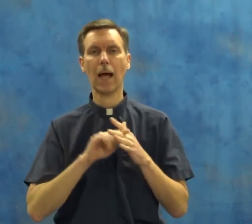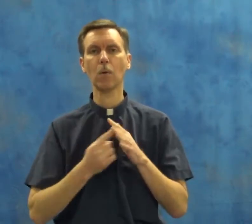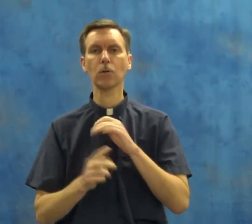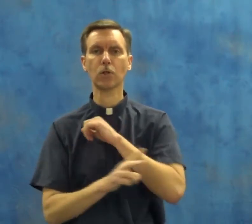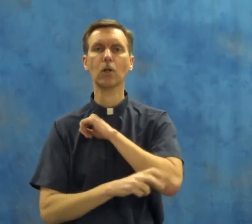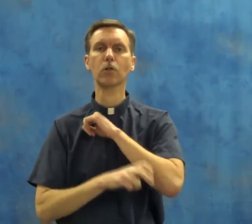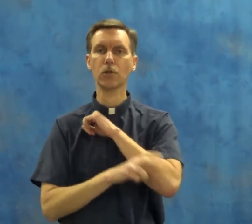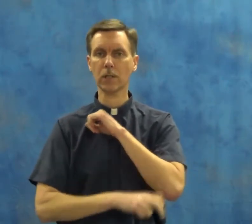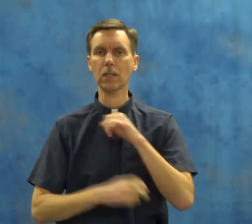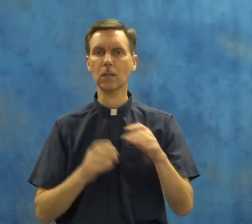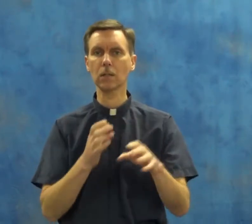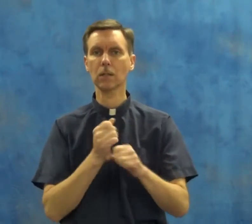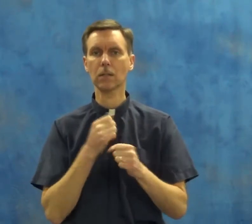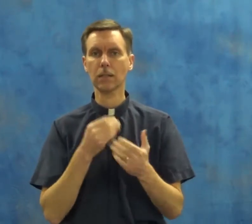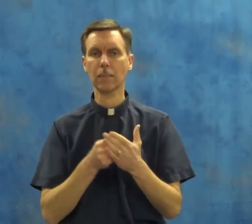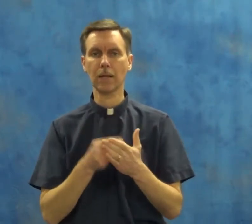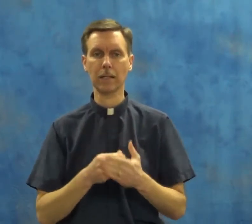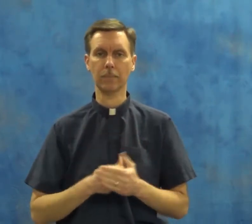will start to steal to get money.